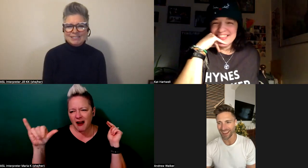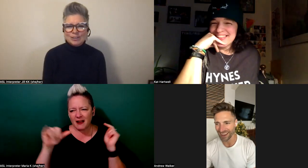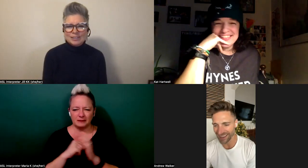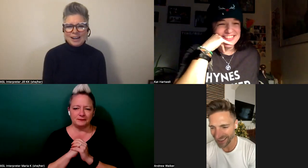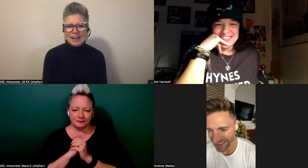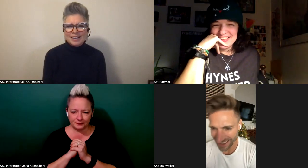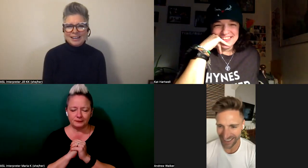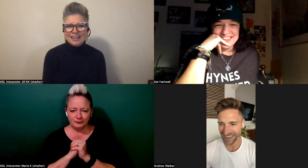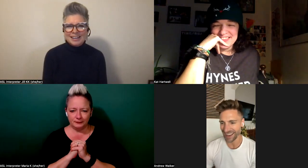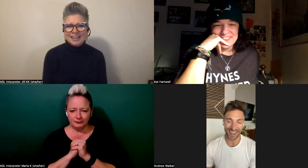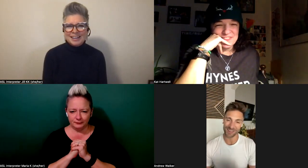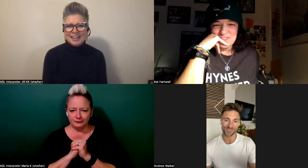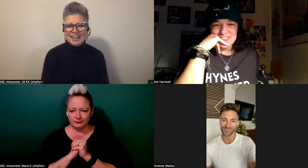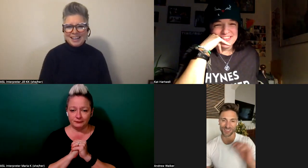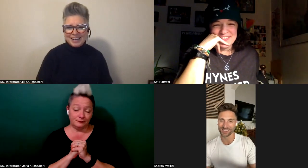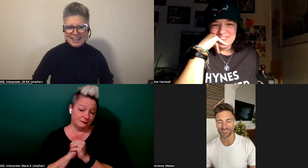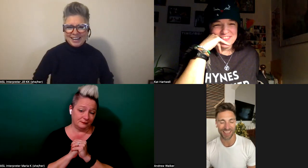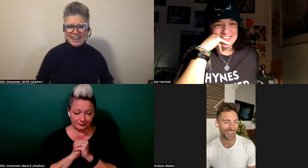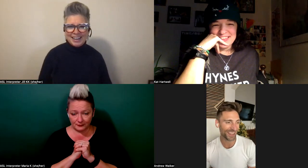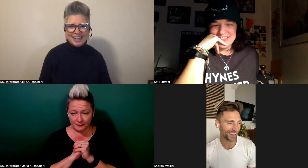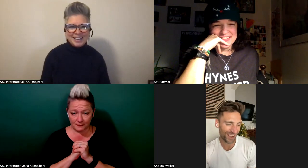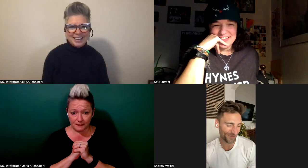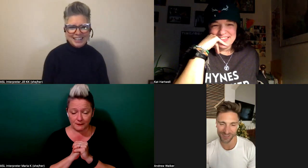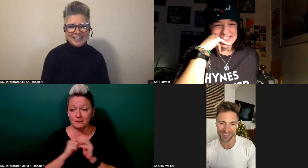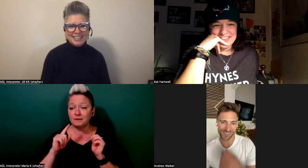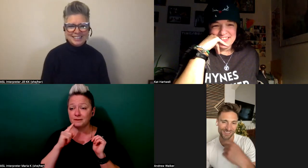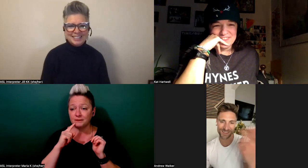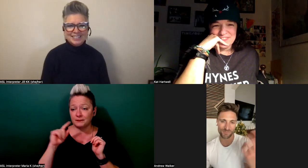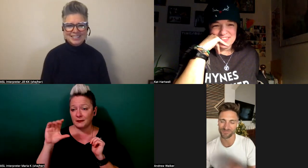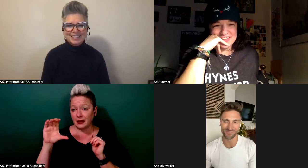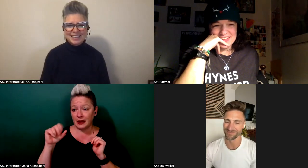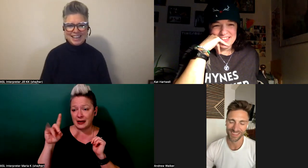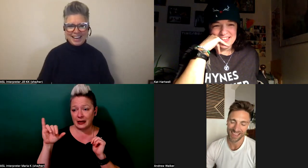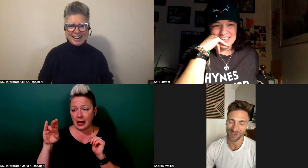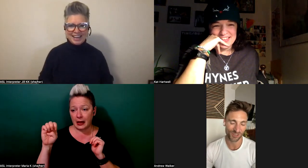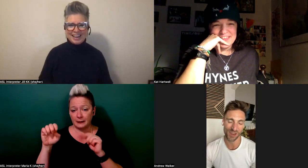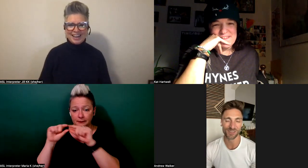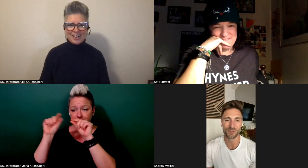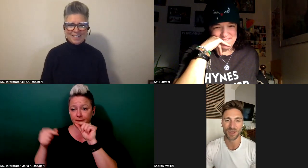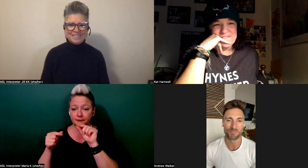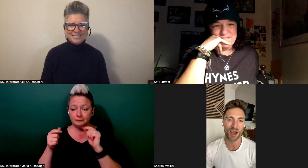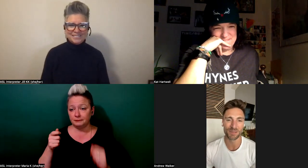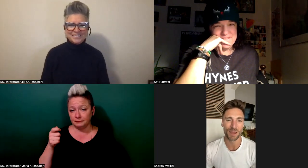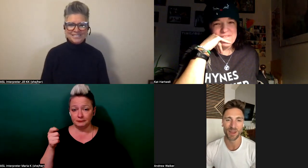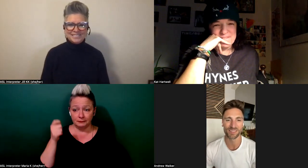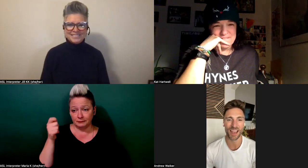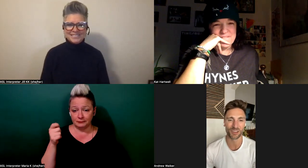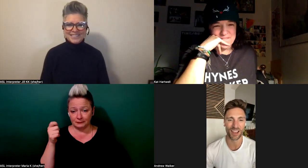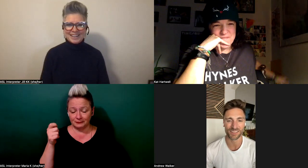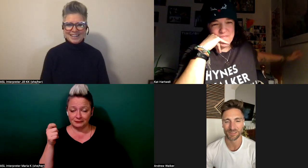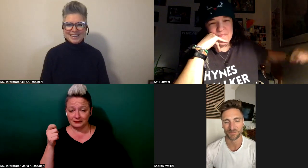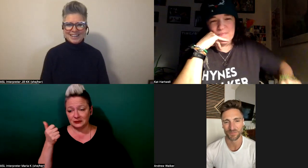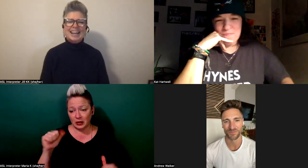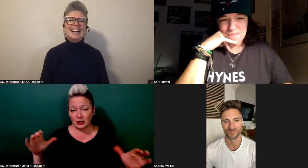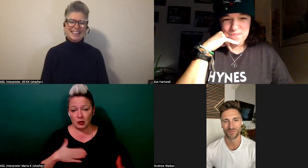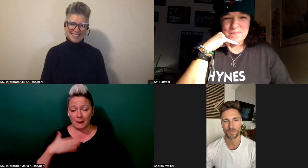And I took the candy cane off, and I just tried to embody my best Tyler